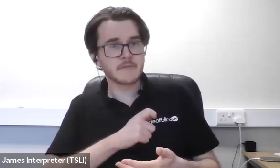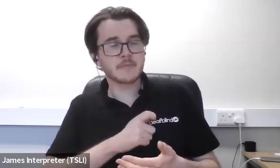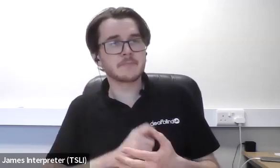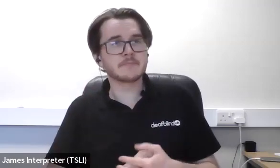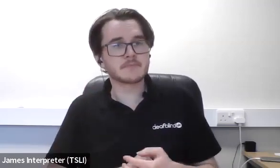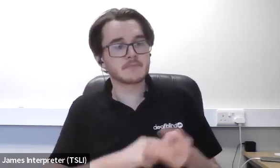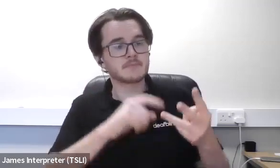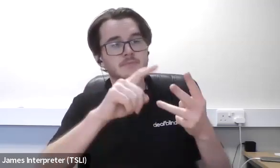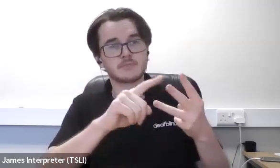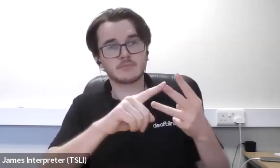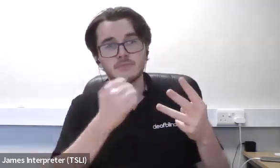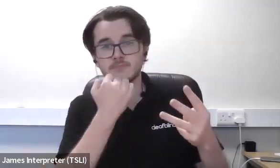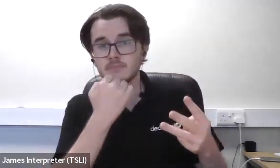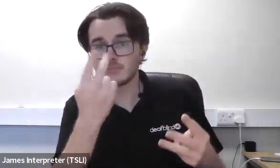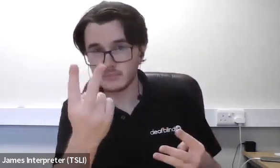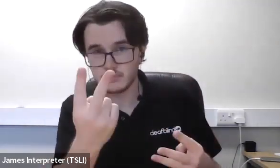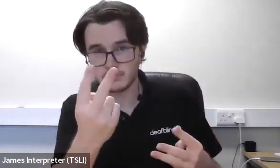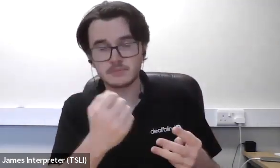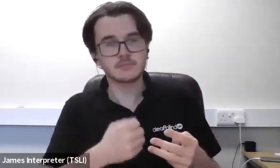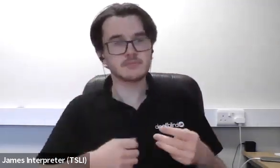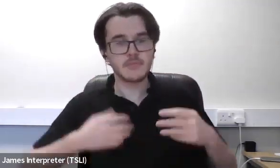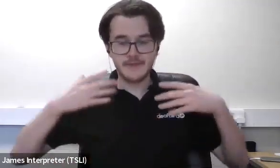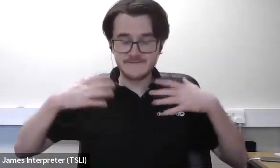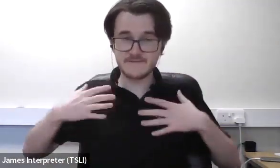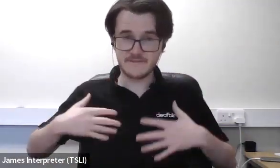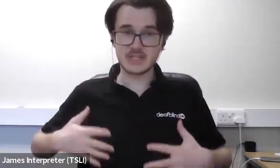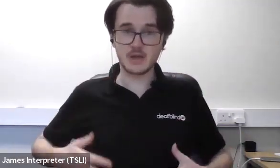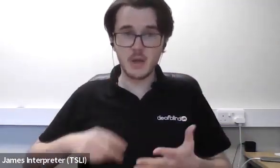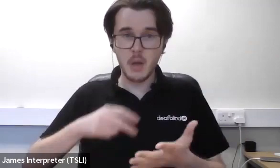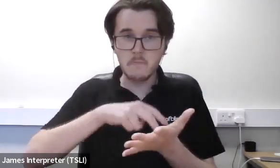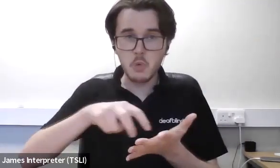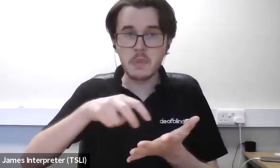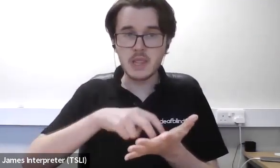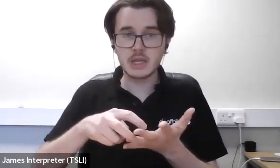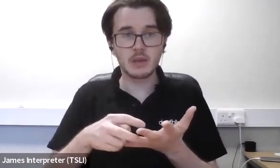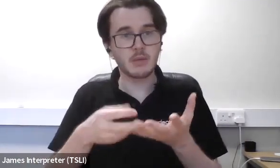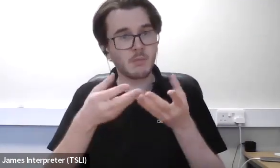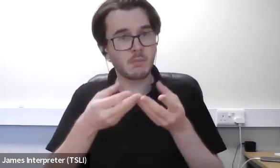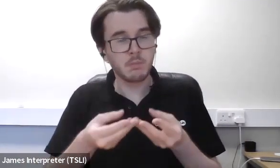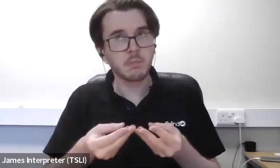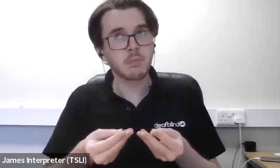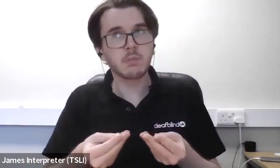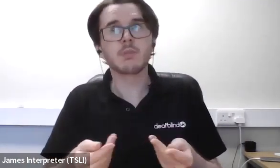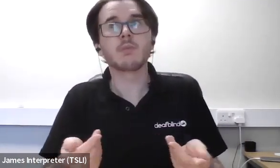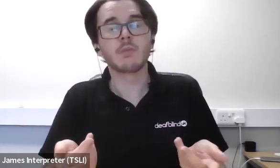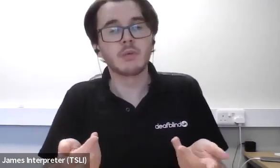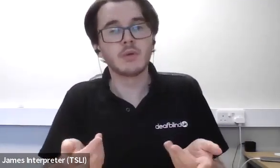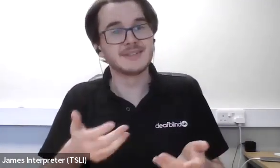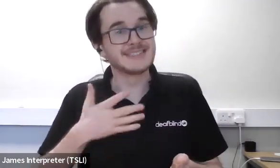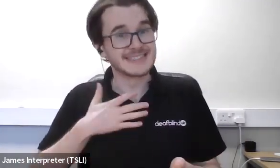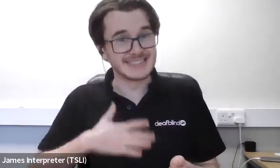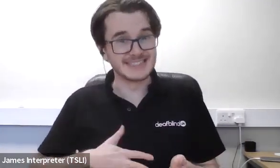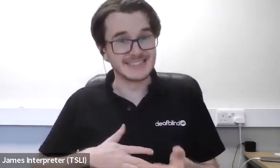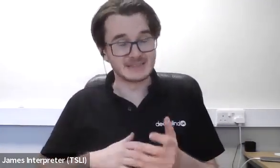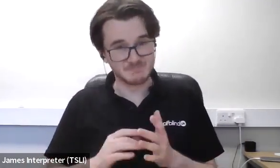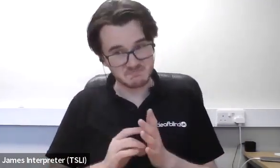Number 2 was that their physical mobility had deteriorated and would need to be gradually redeveloped if they